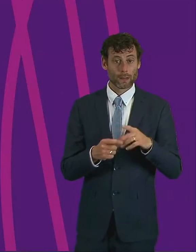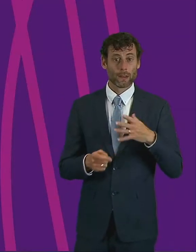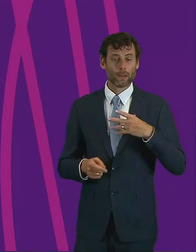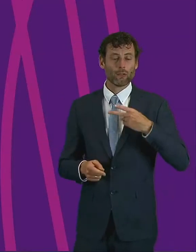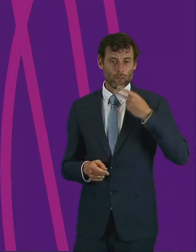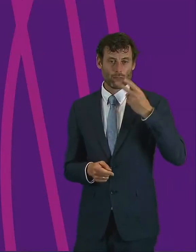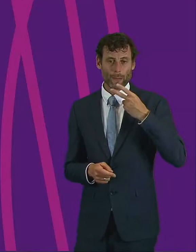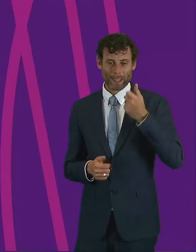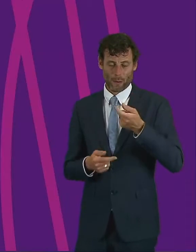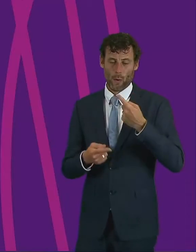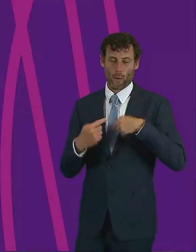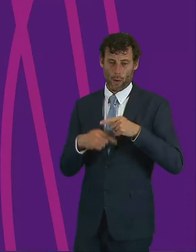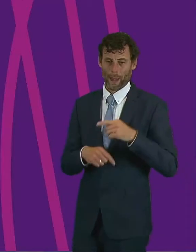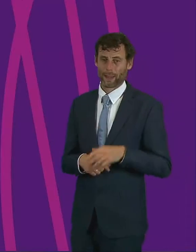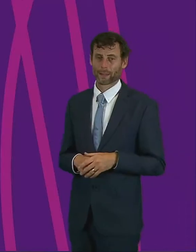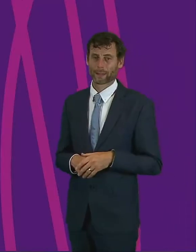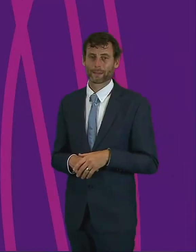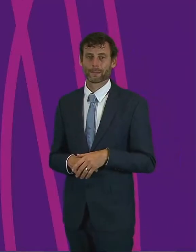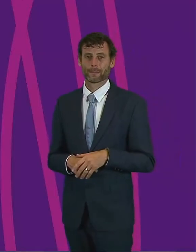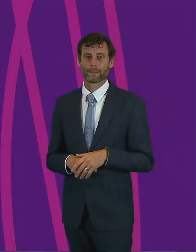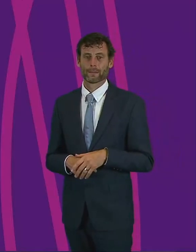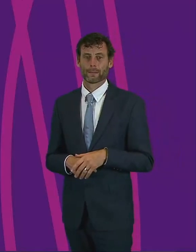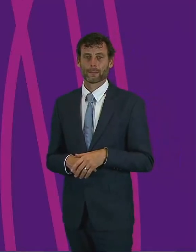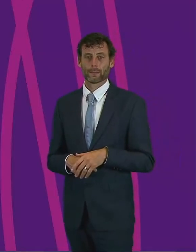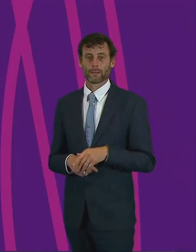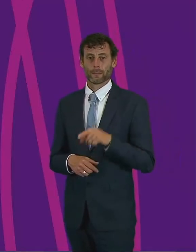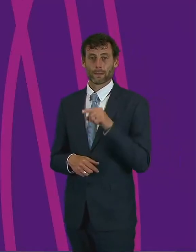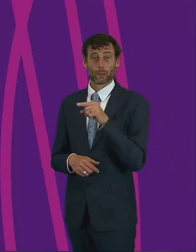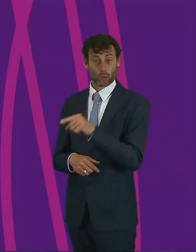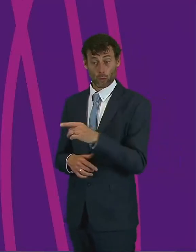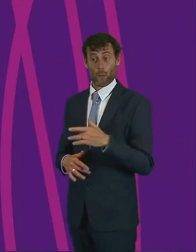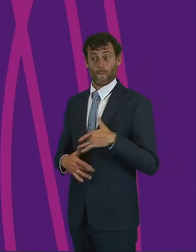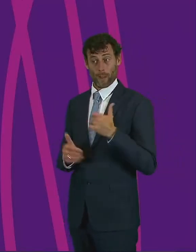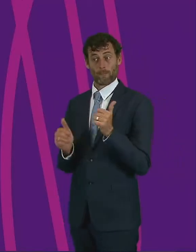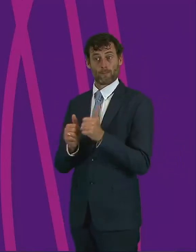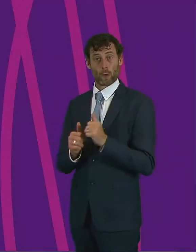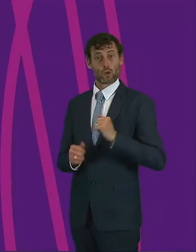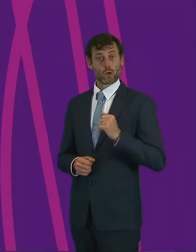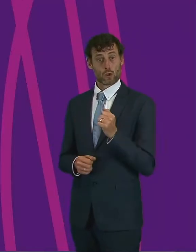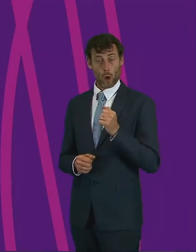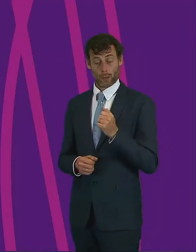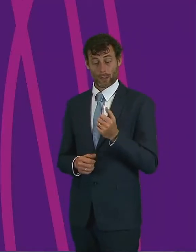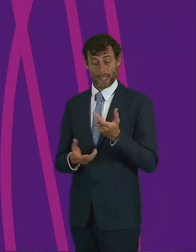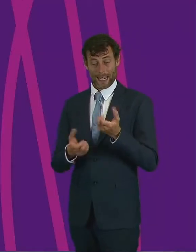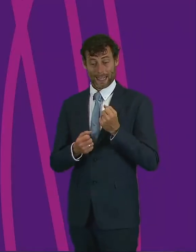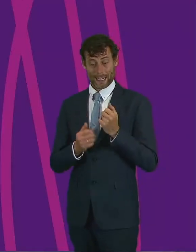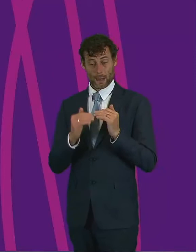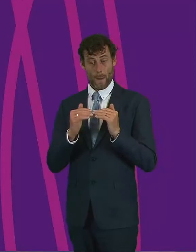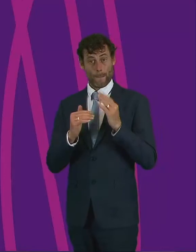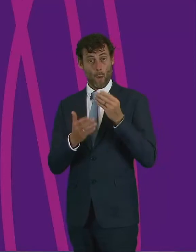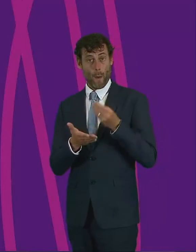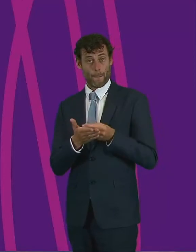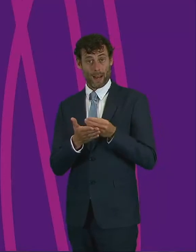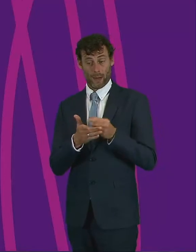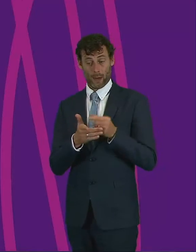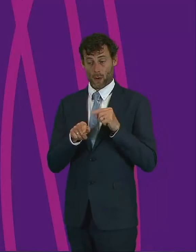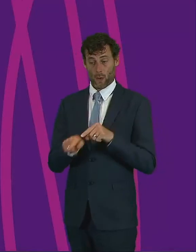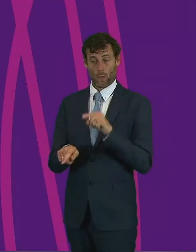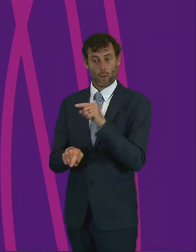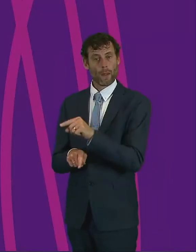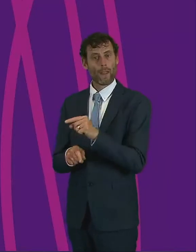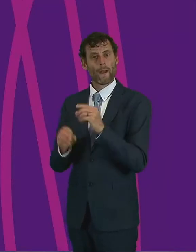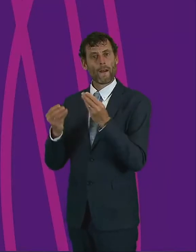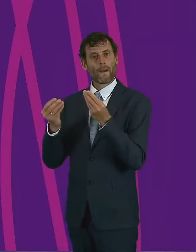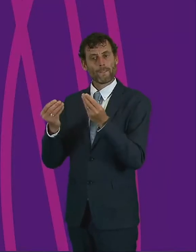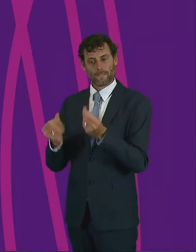it? Okay, that's fine. Do you believe that Scotland gets more money through the fiscal framework than